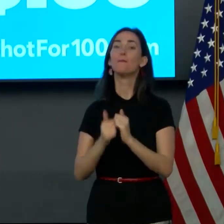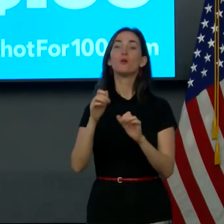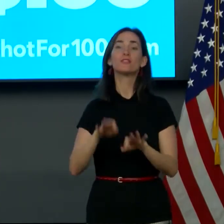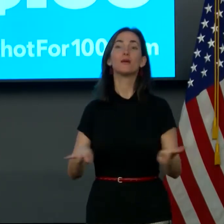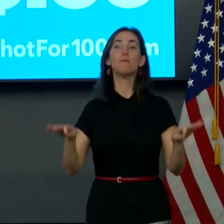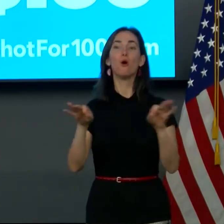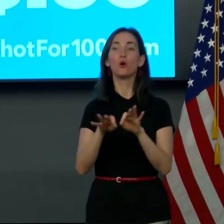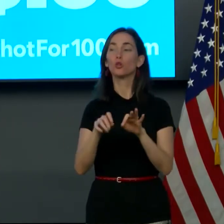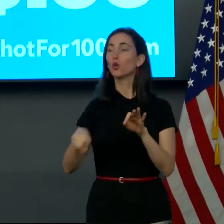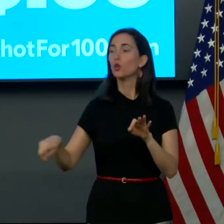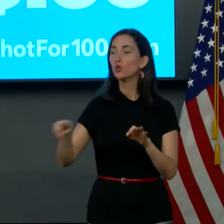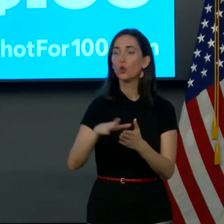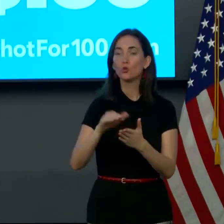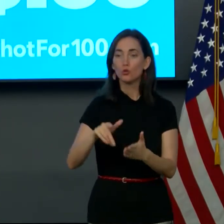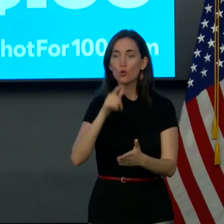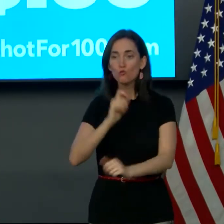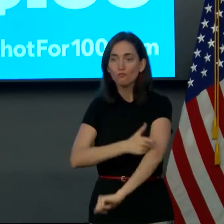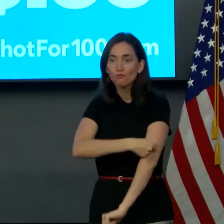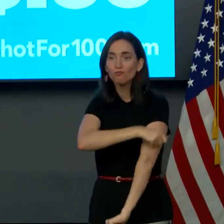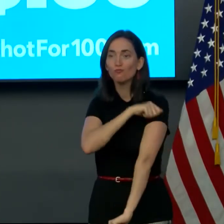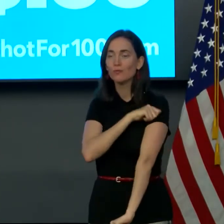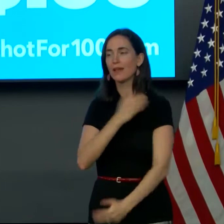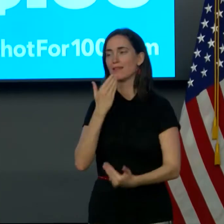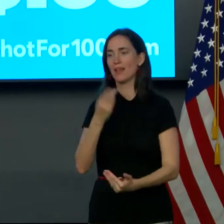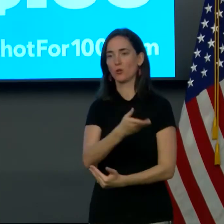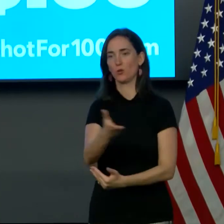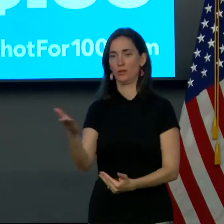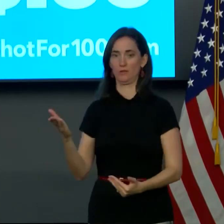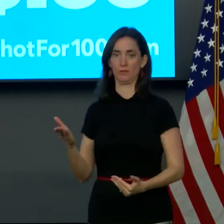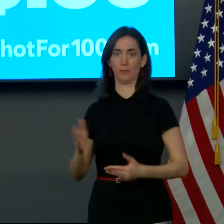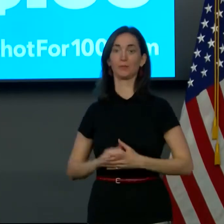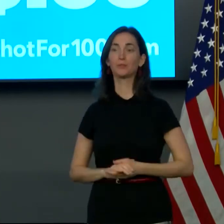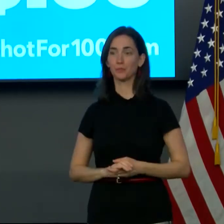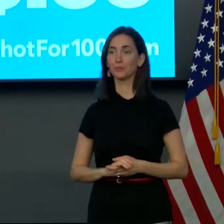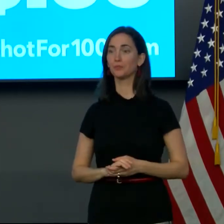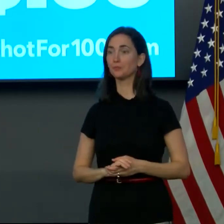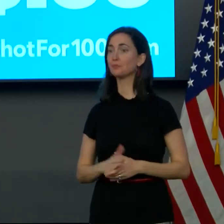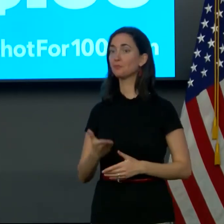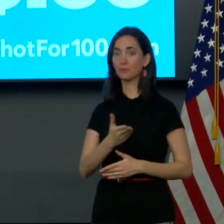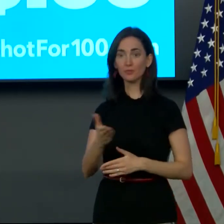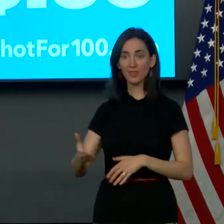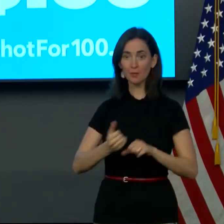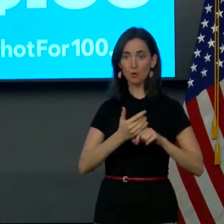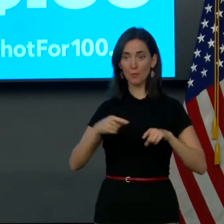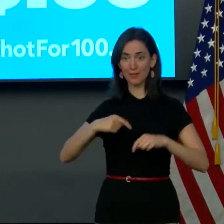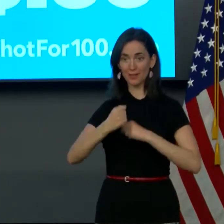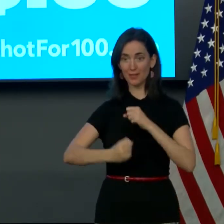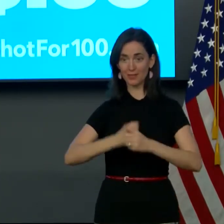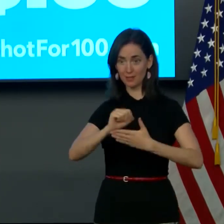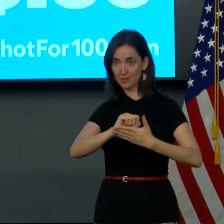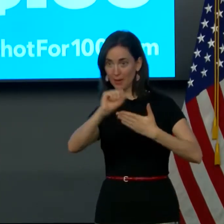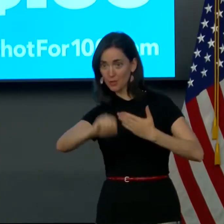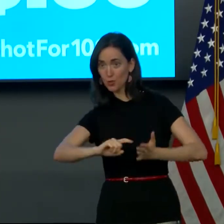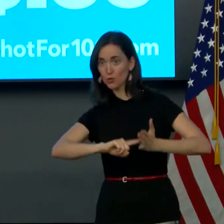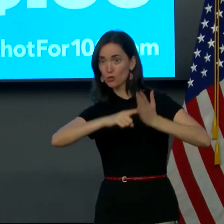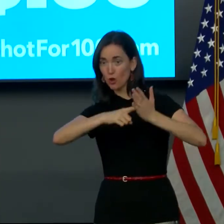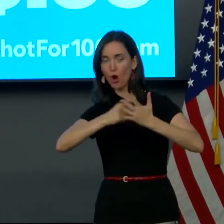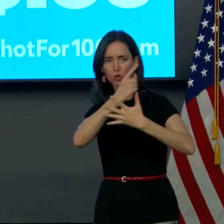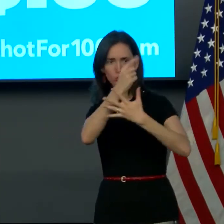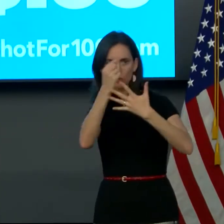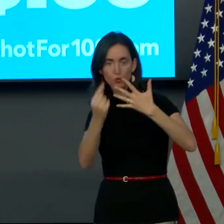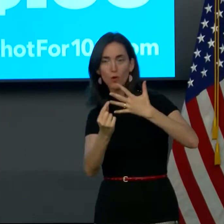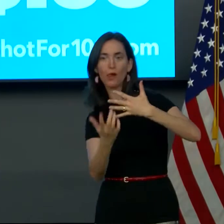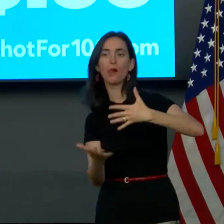who've decided to go sleeves up. It is the single most important thing that they can do to prepare for this semester and